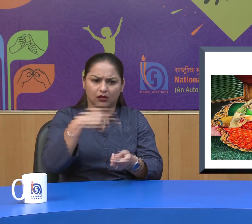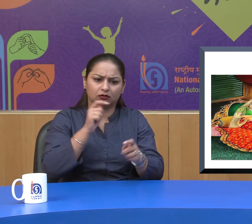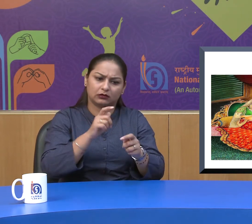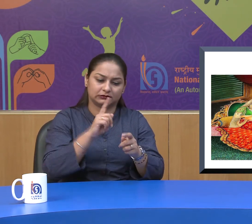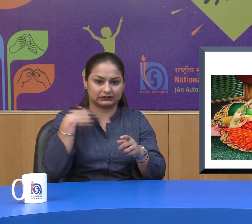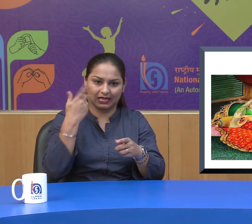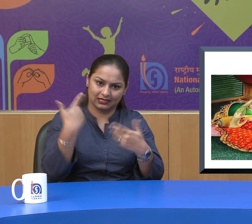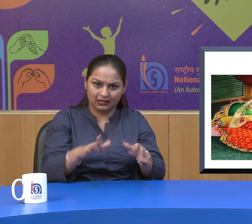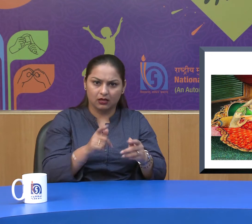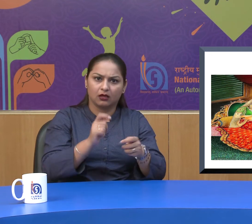and were condemned